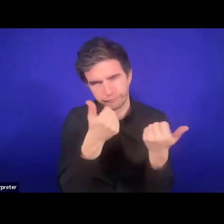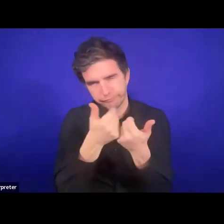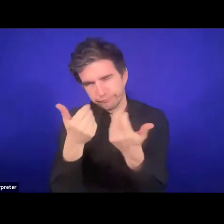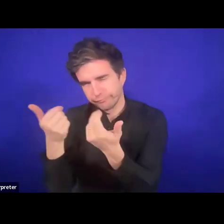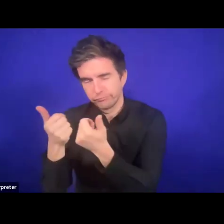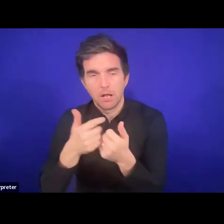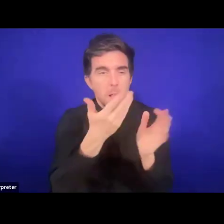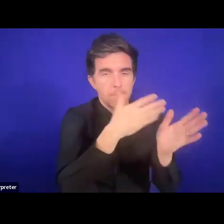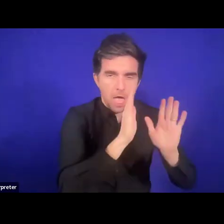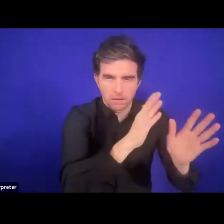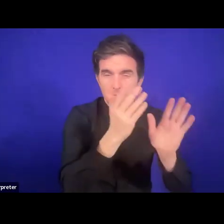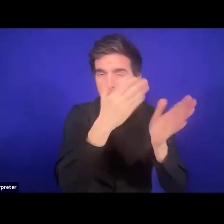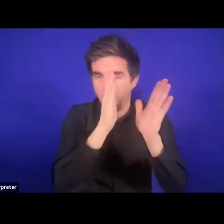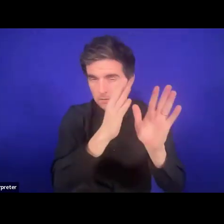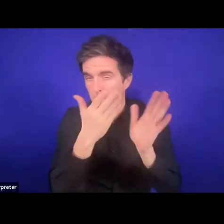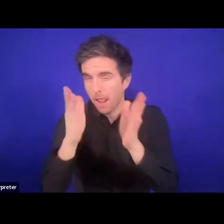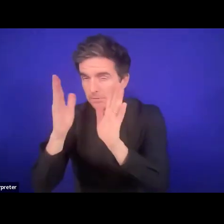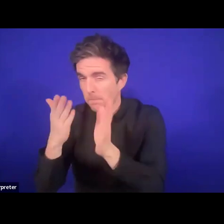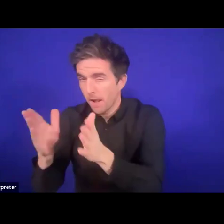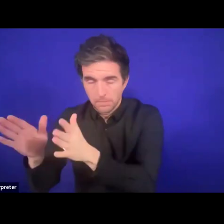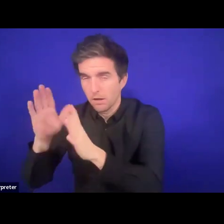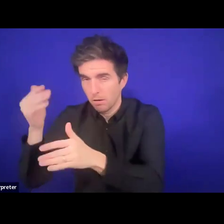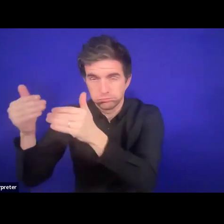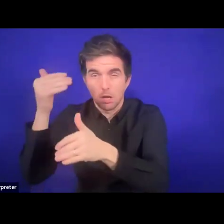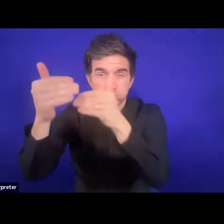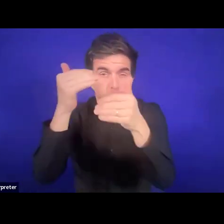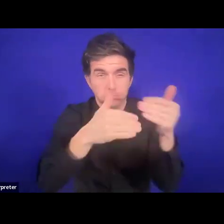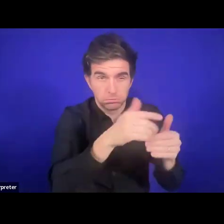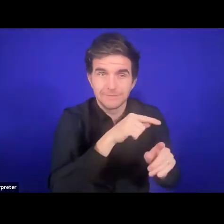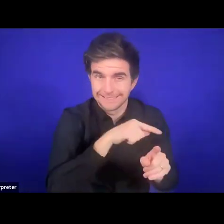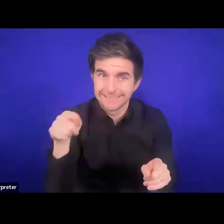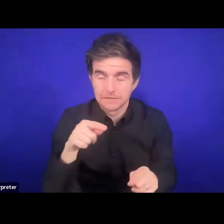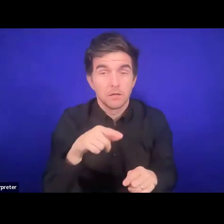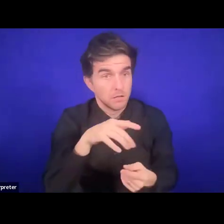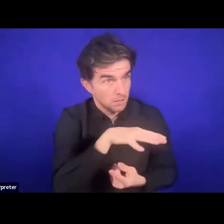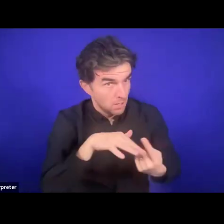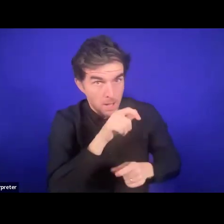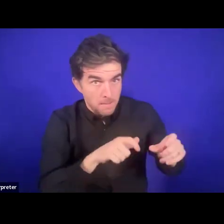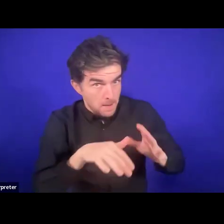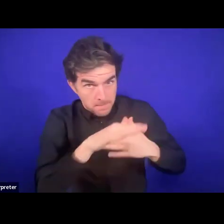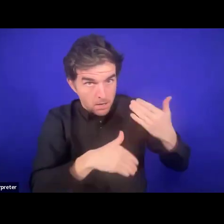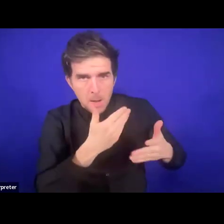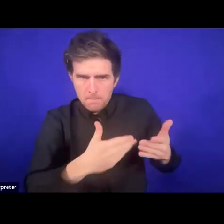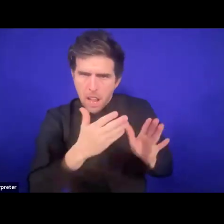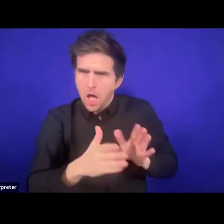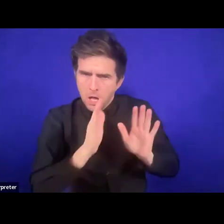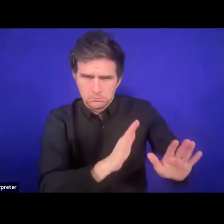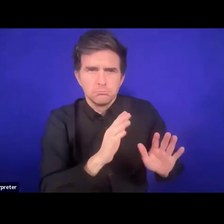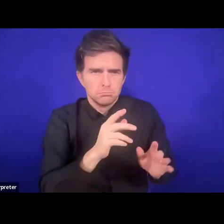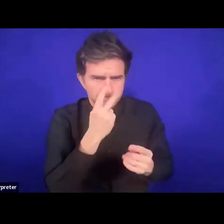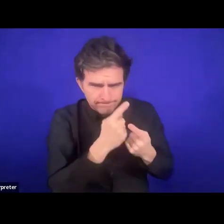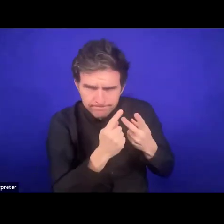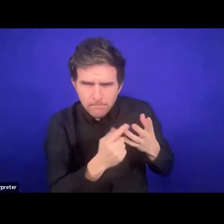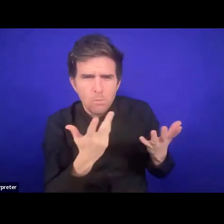related to livelihood diversification. So based on that priorities, and then the project comes